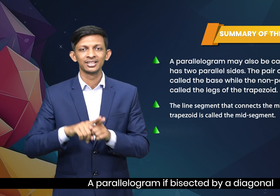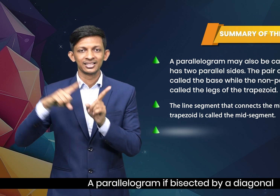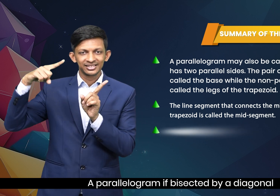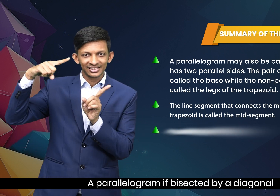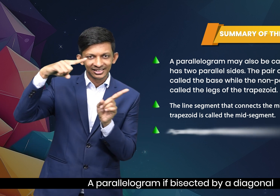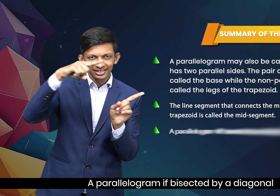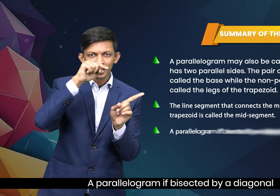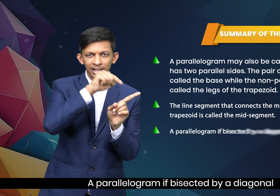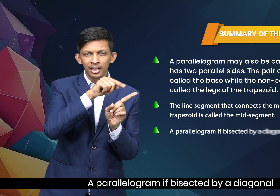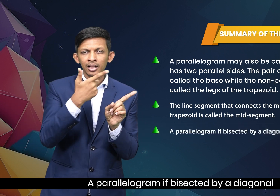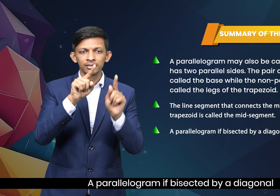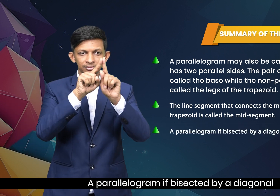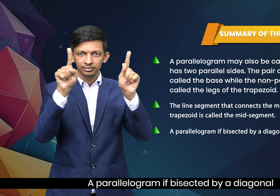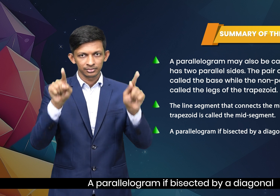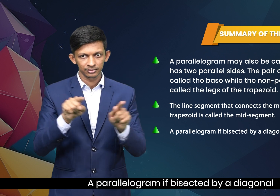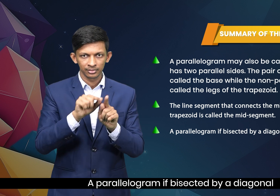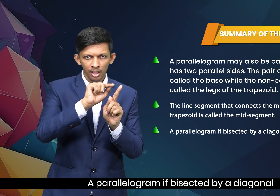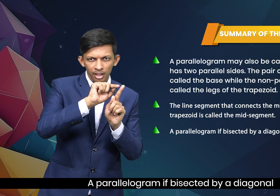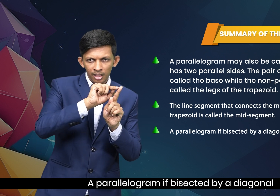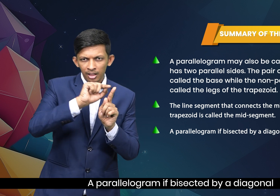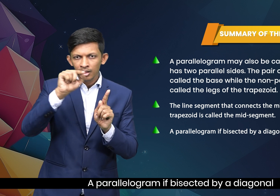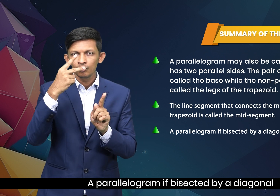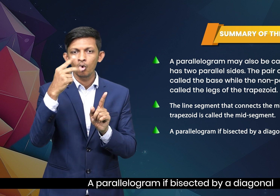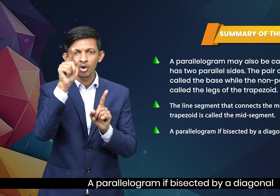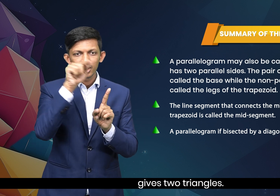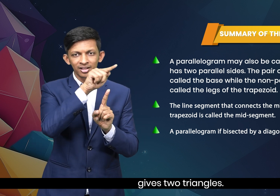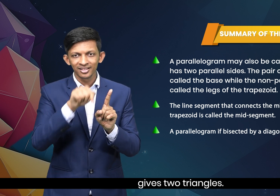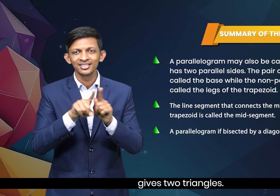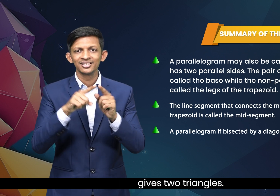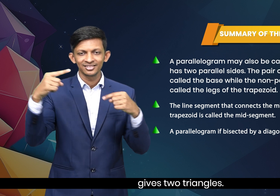A parallelogram, if bisected by a diagonal, gives two triangles.